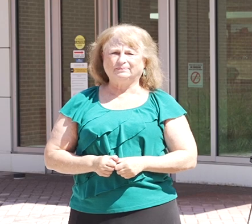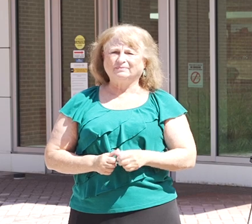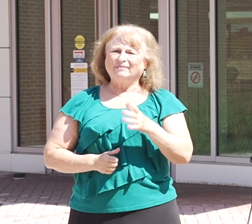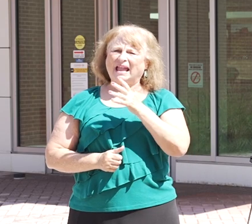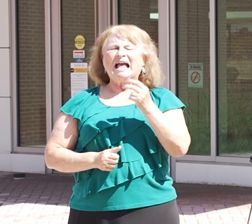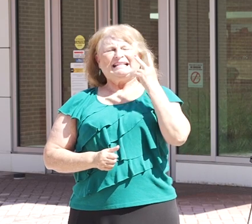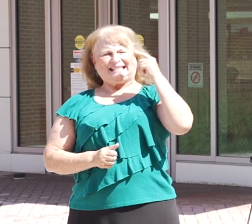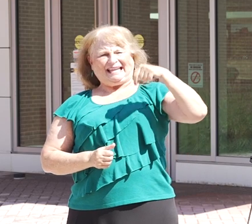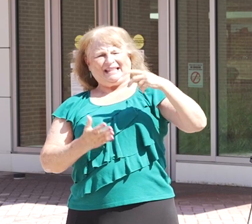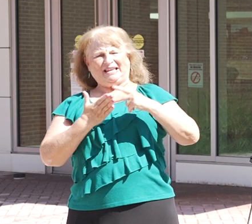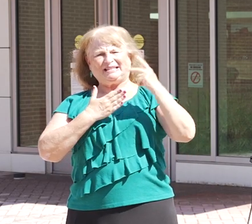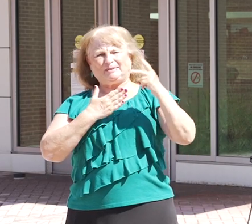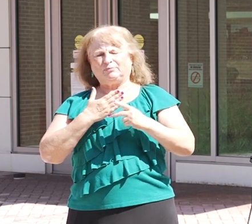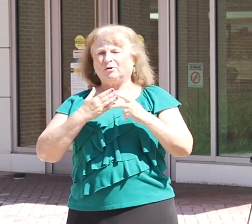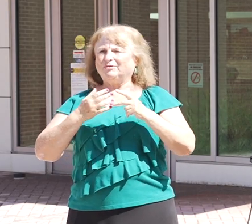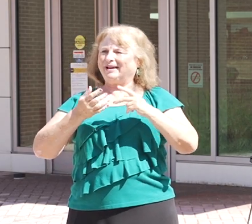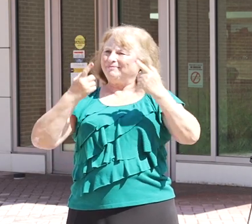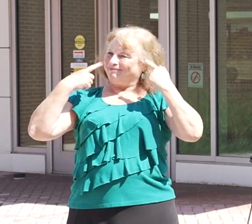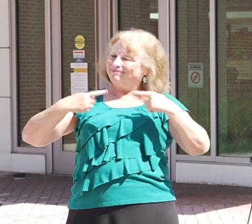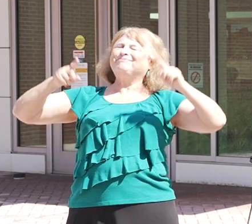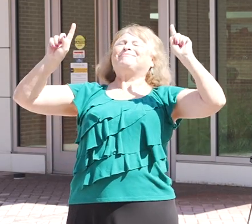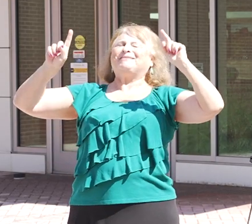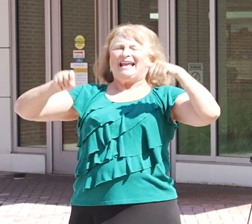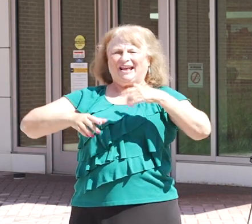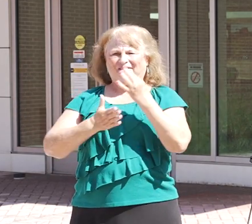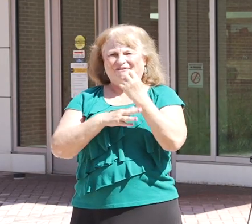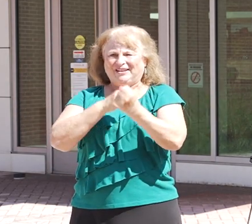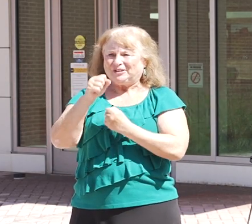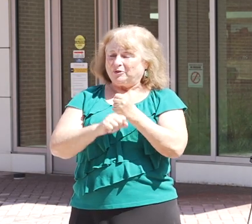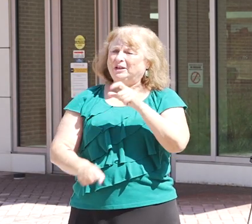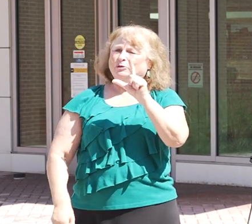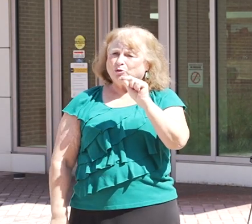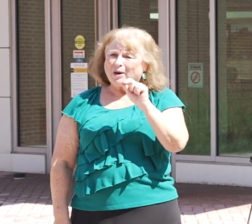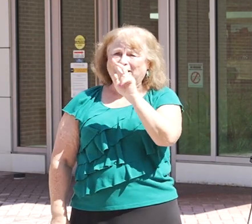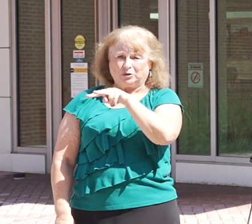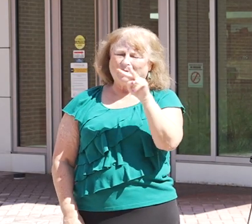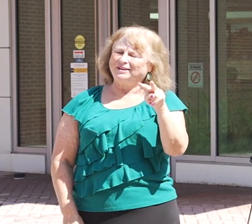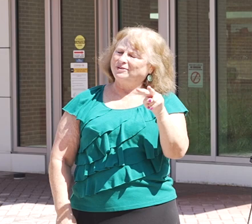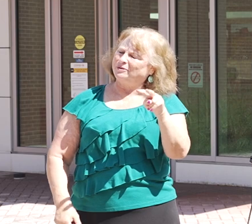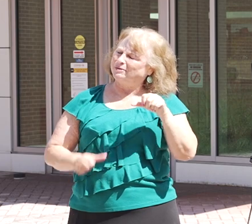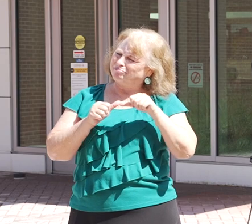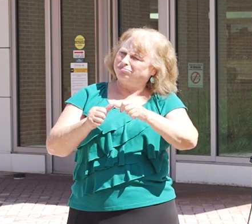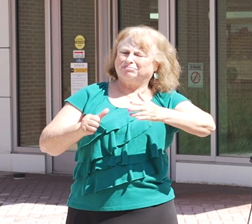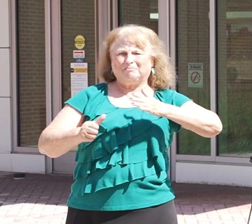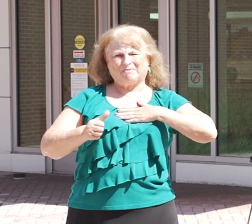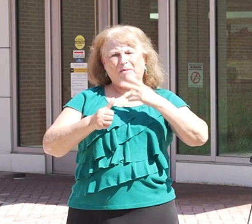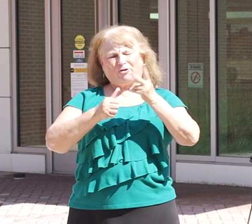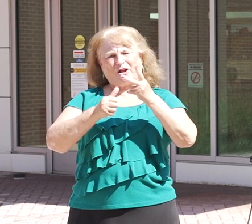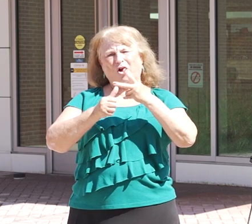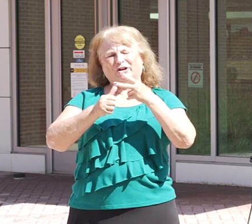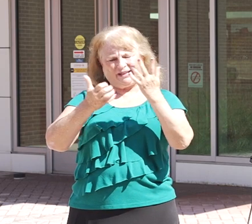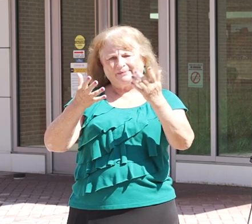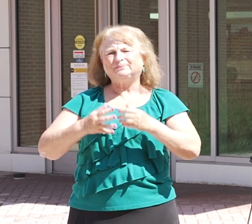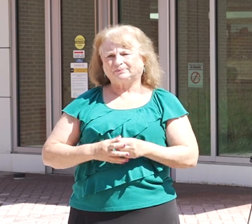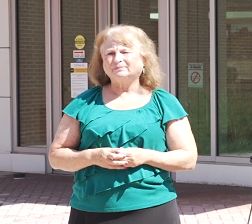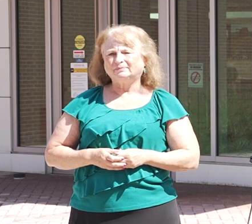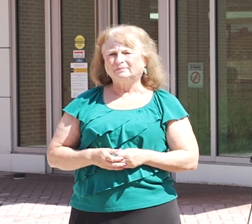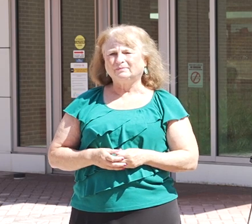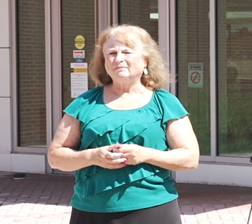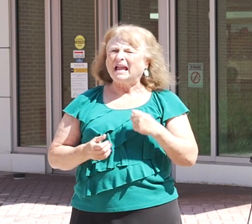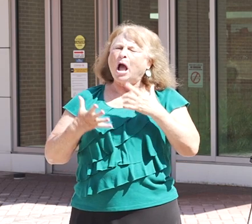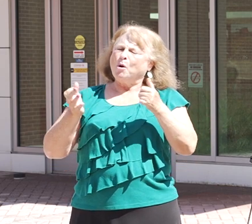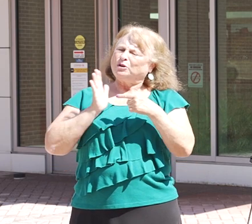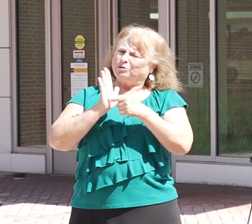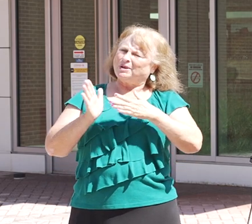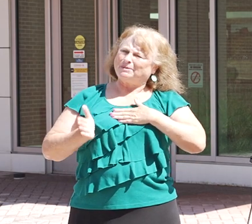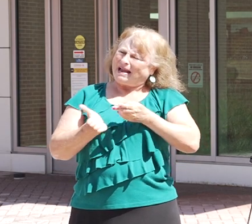And seeing this program come to fruition in fiscal year 22 has remained a priority. I want to